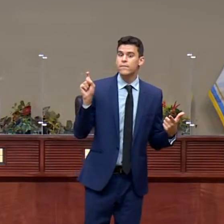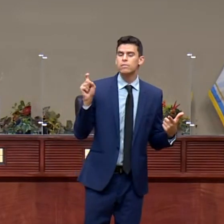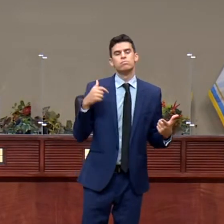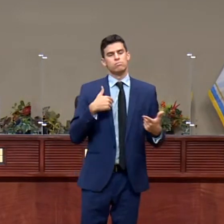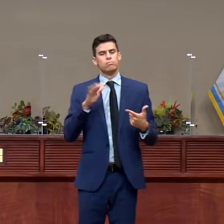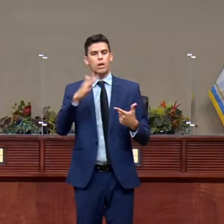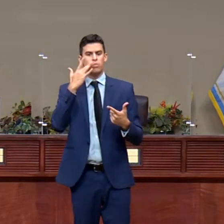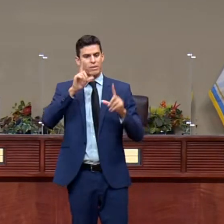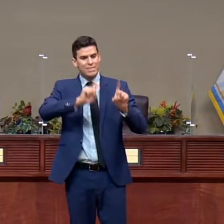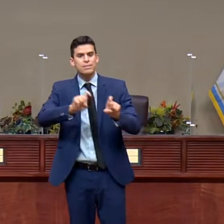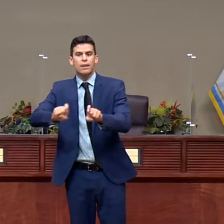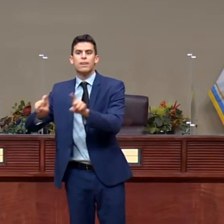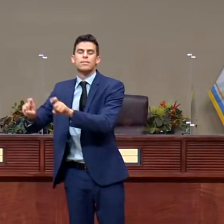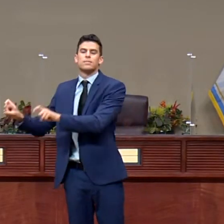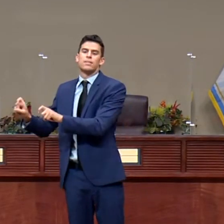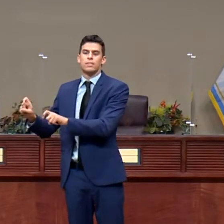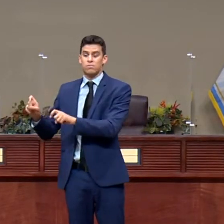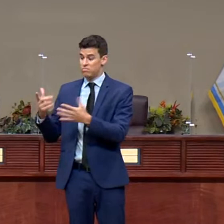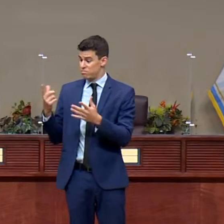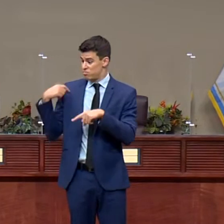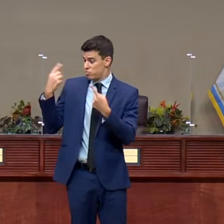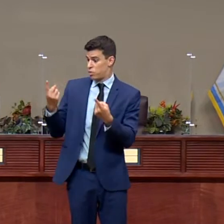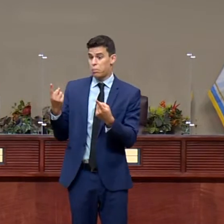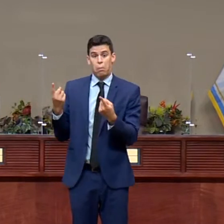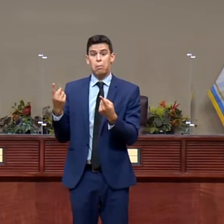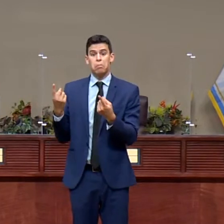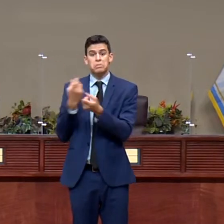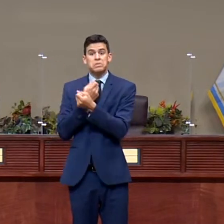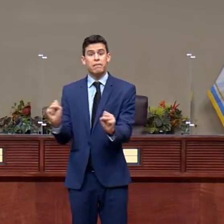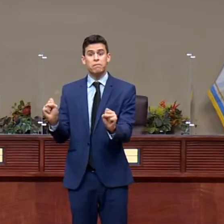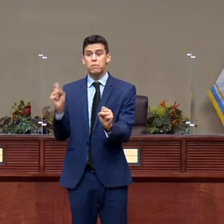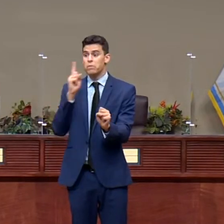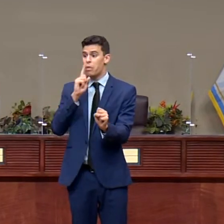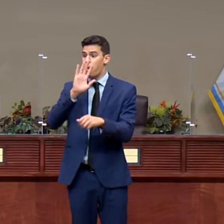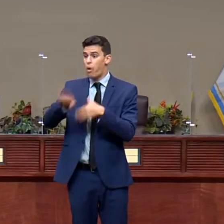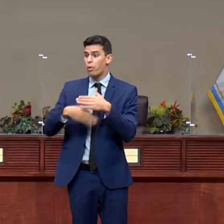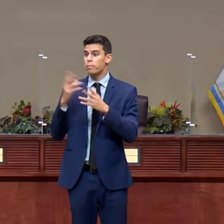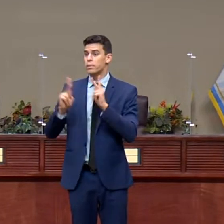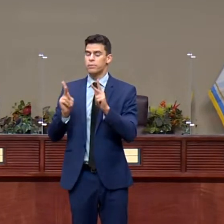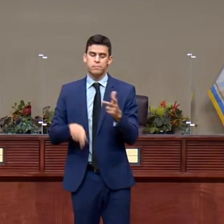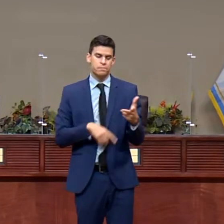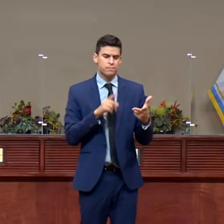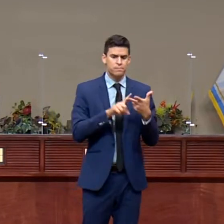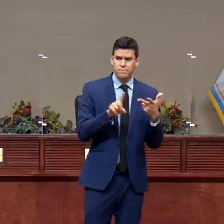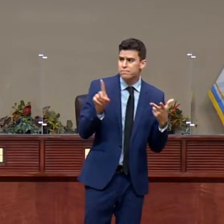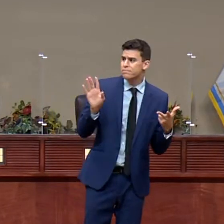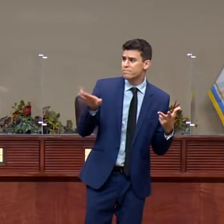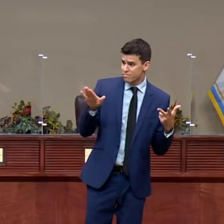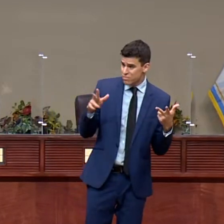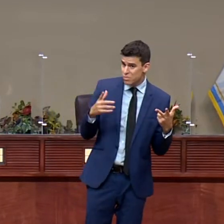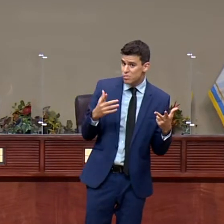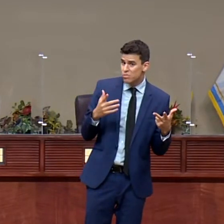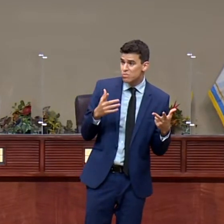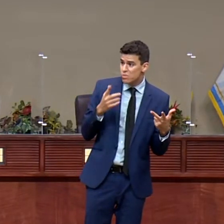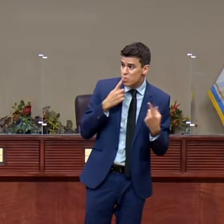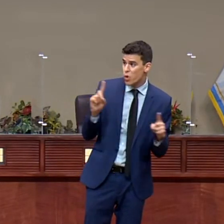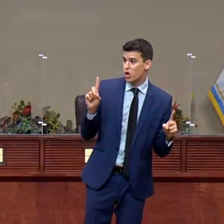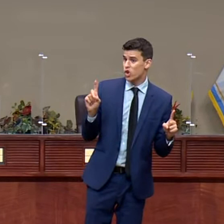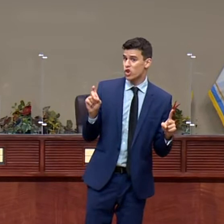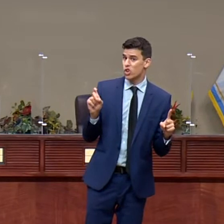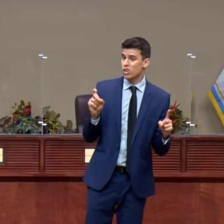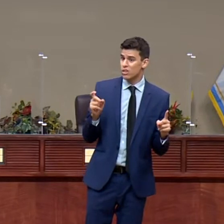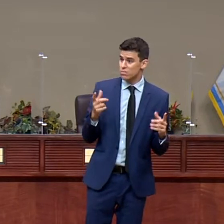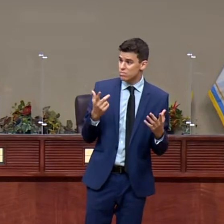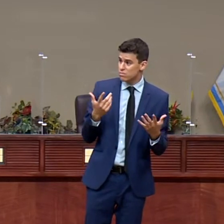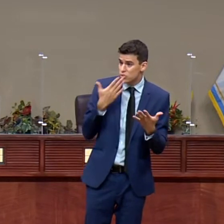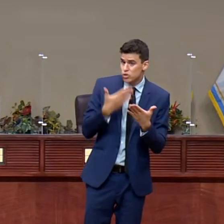So far, safe in all other age groups. Does it work? Again, we'll have those data,